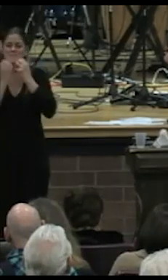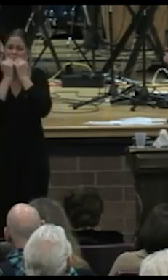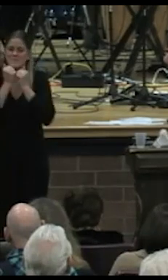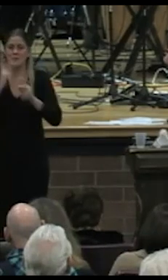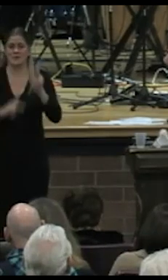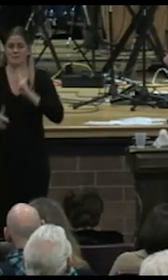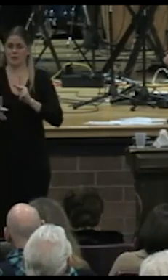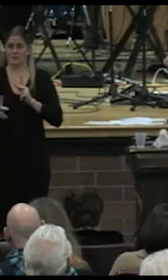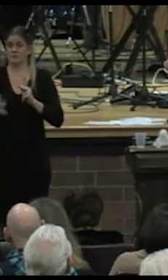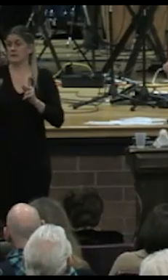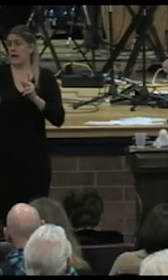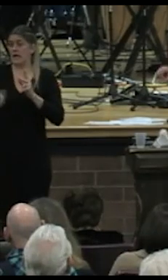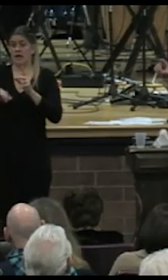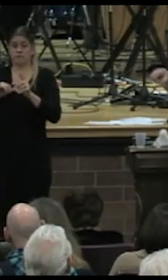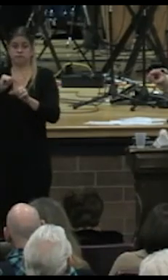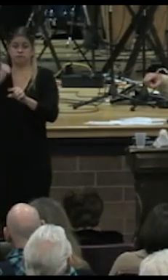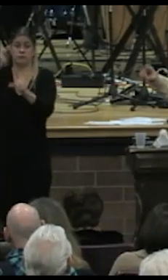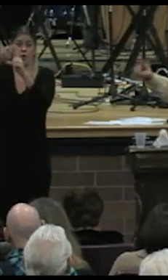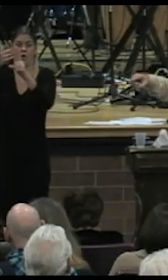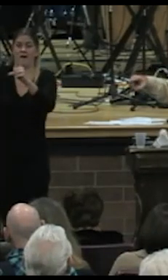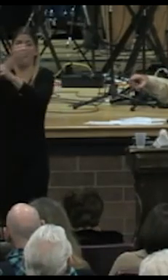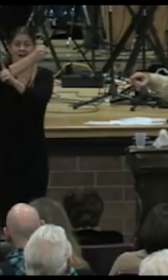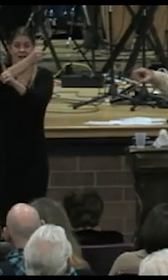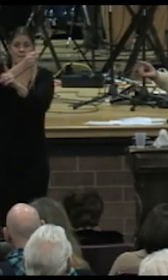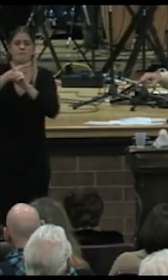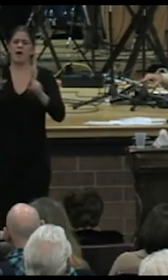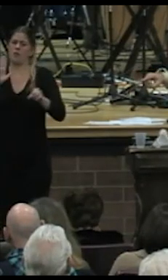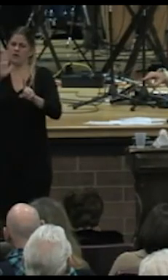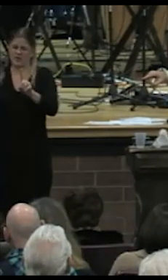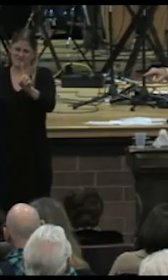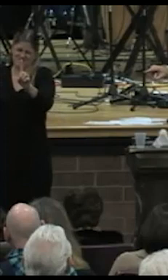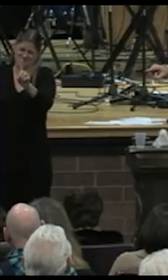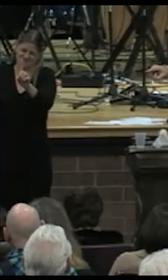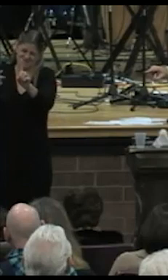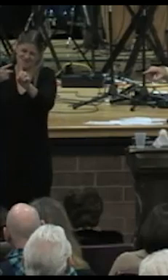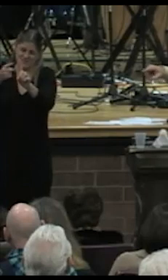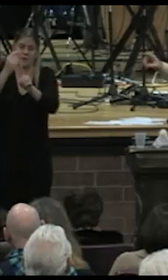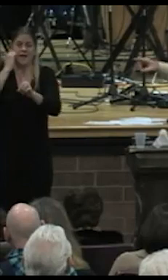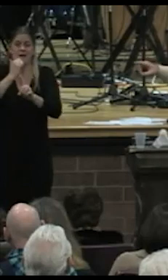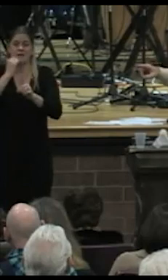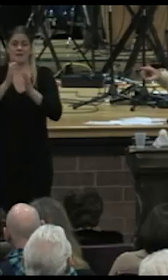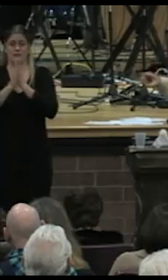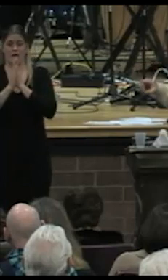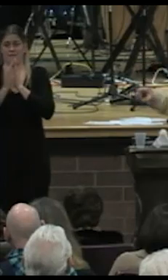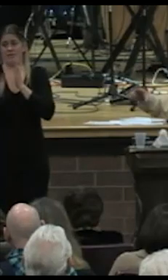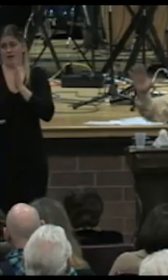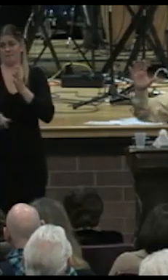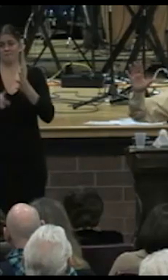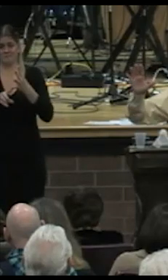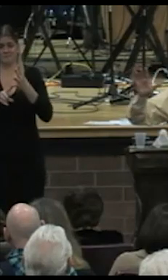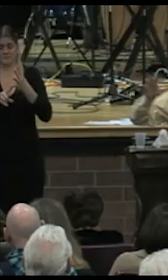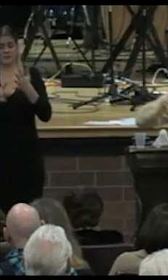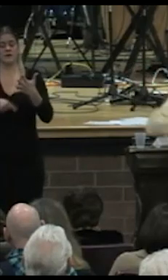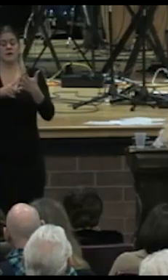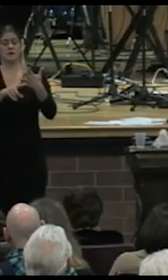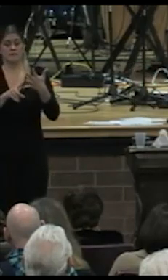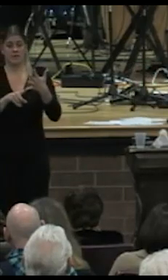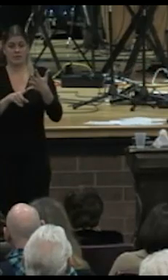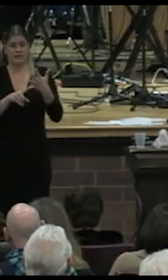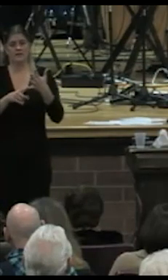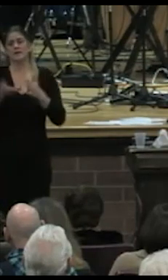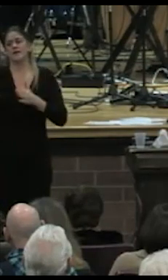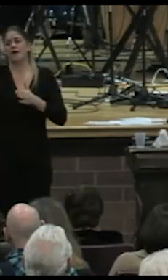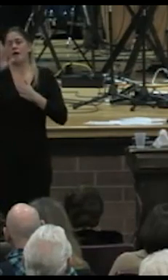there. Can you say amen? And if we every day would pray for that, it will become a reality. And the fifth one is that God will